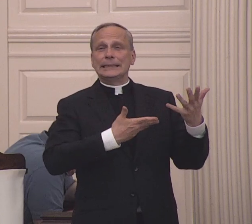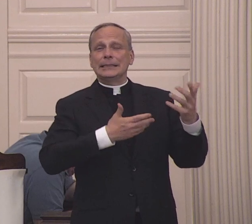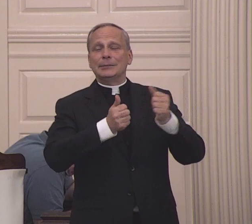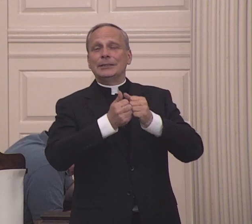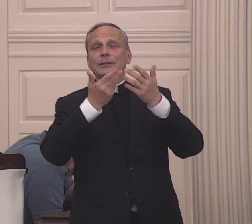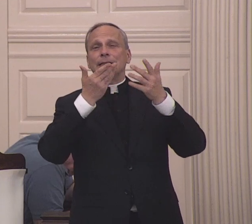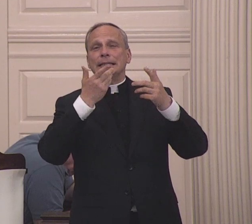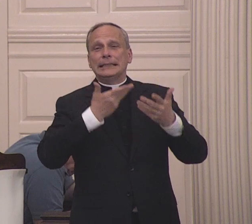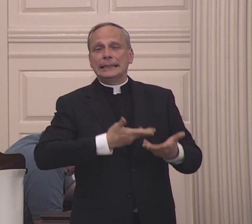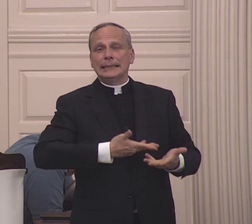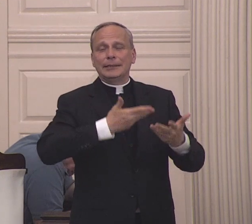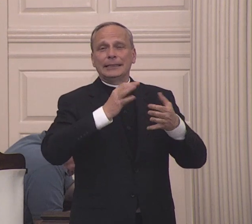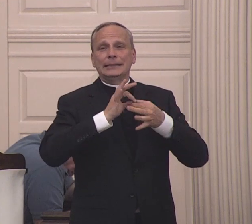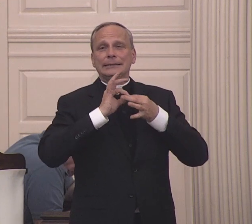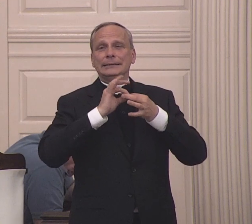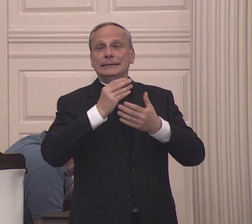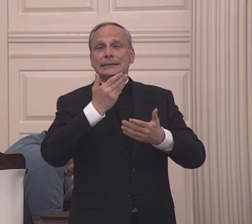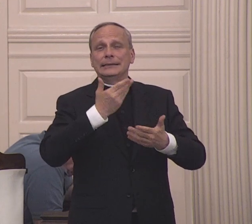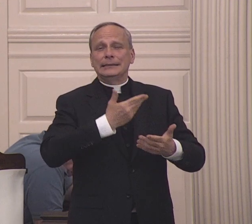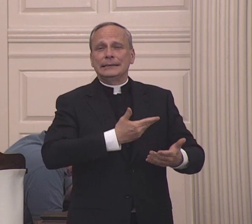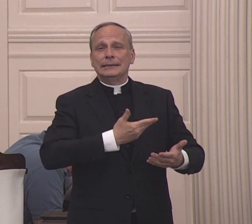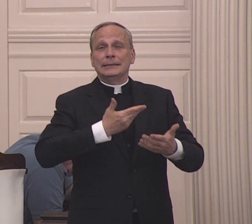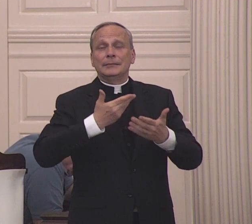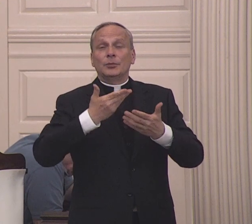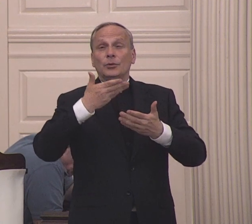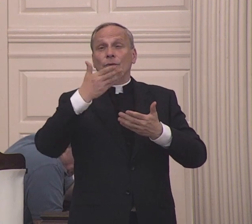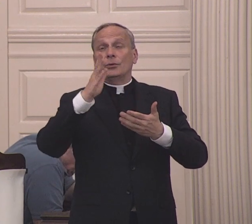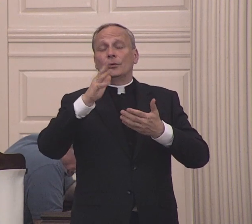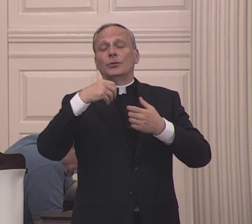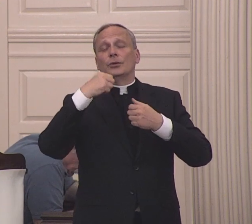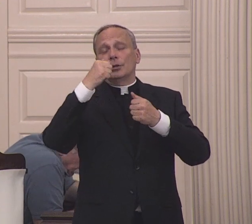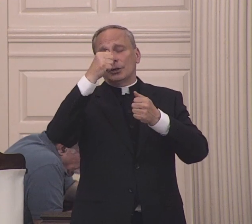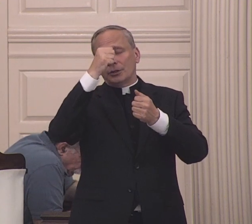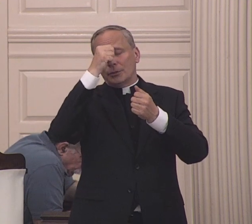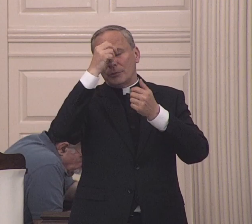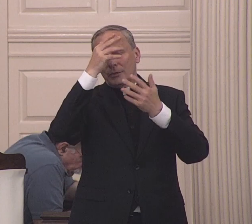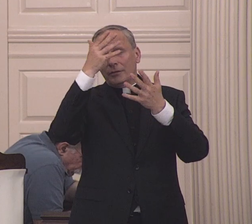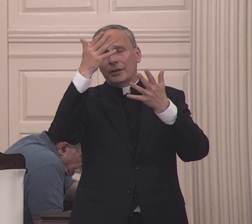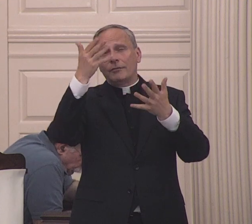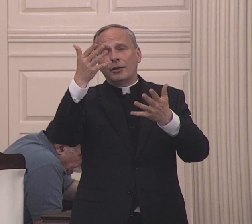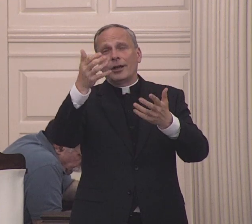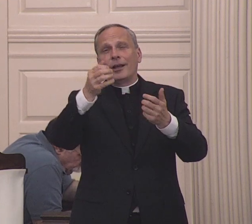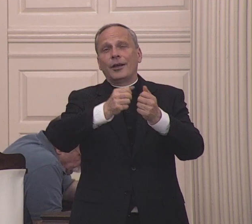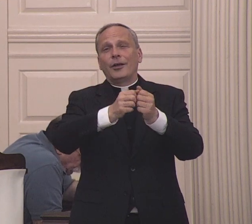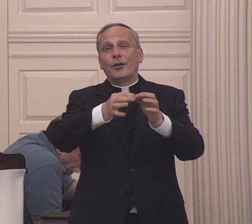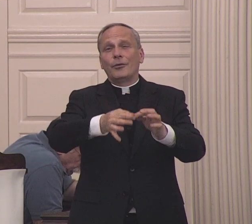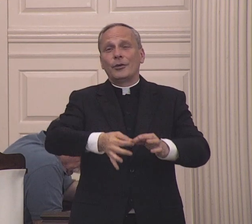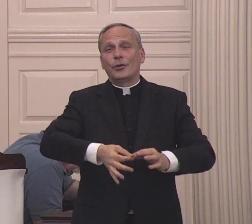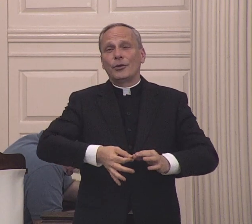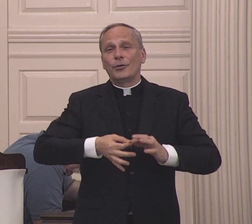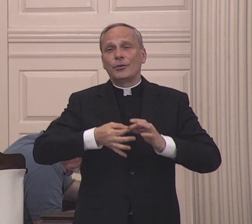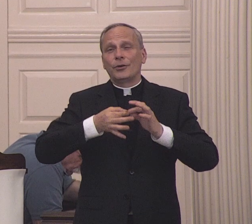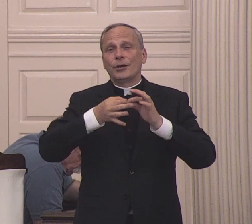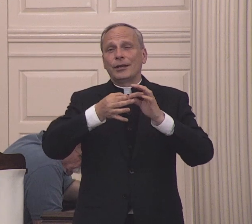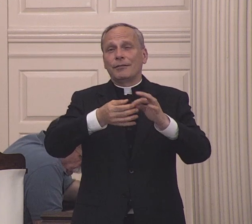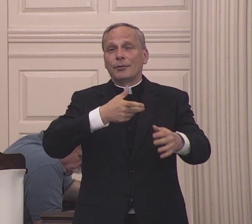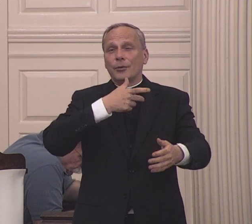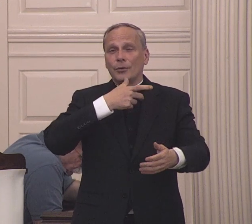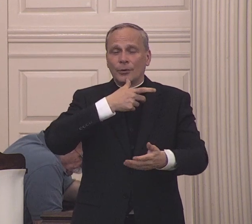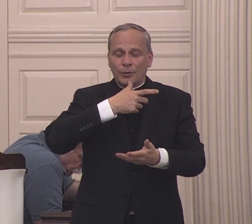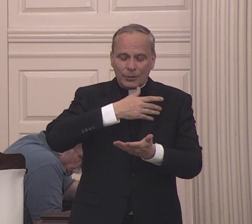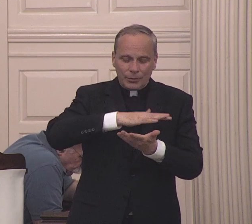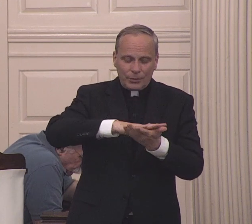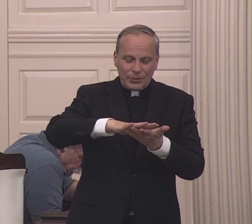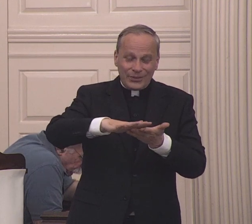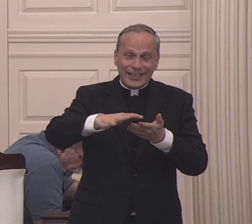Through him and with him and in him, O God, almighty Father, in the unity of